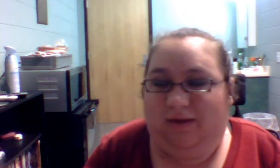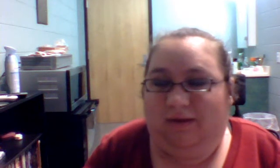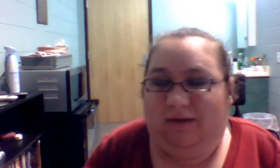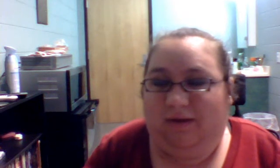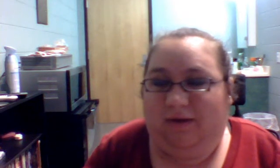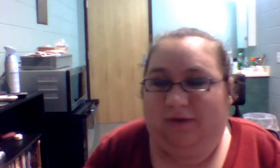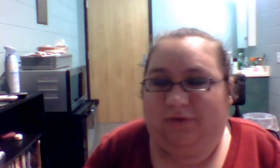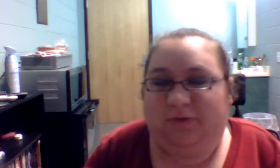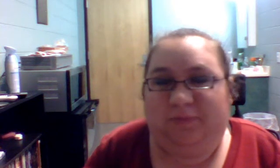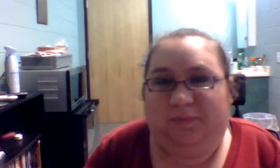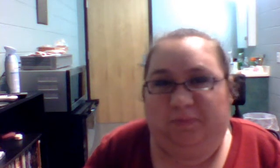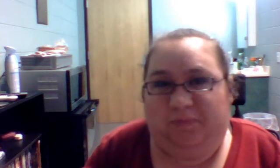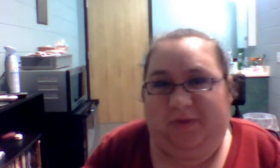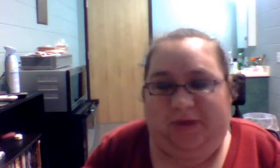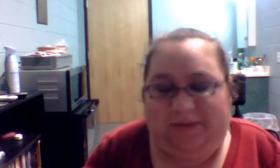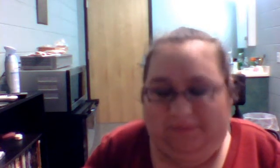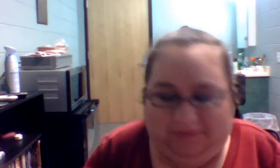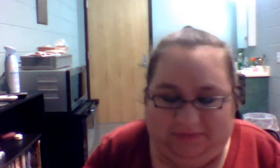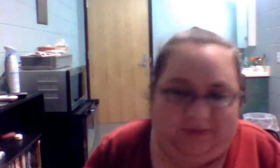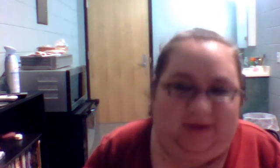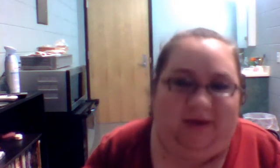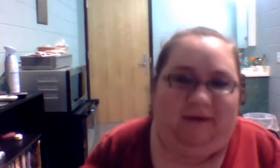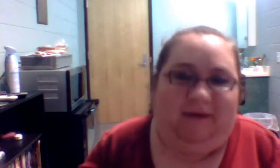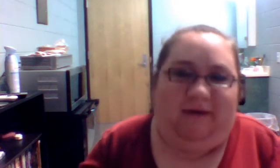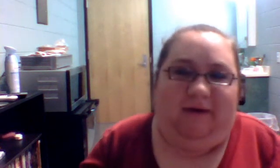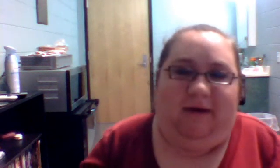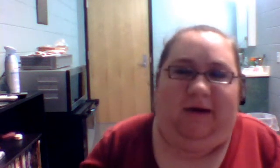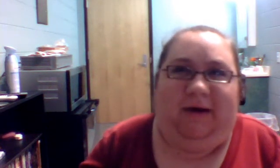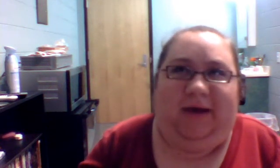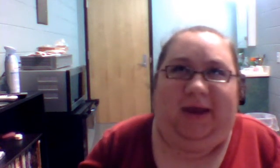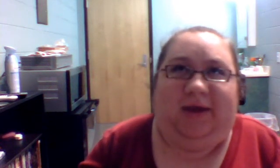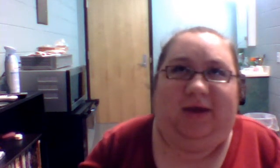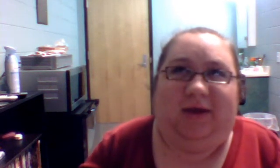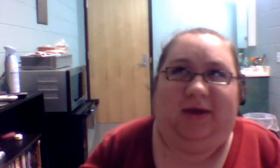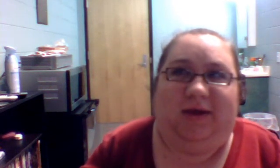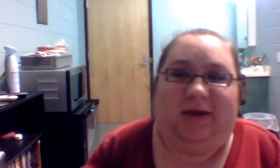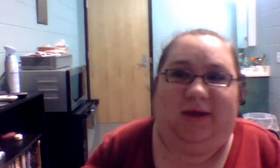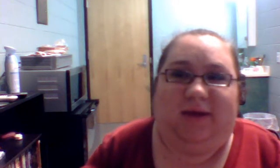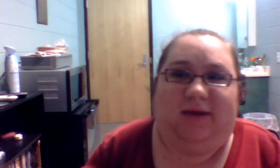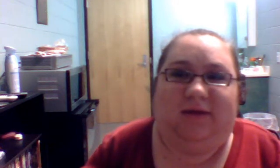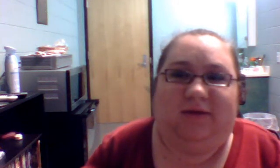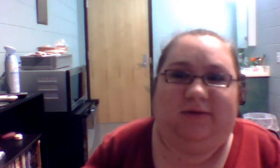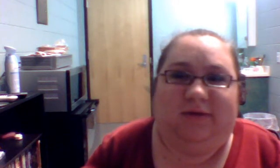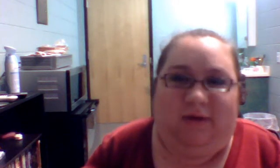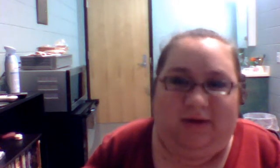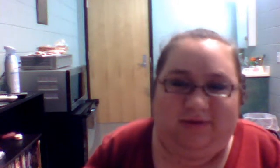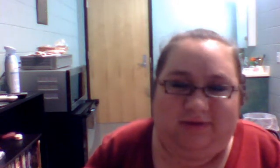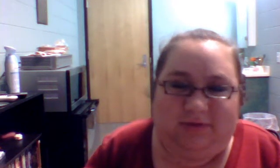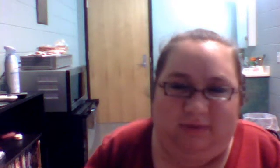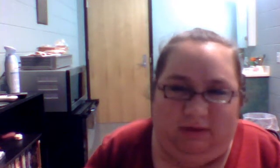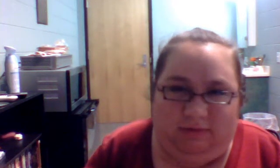So, okay. Okay. On August the 12th